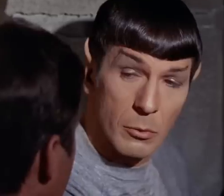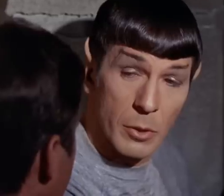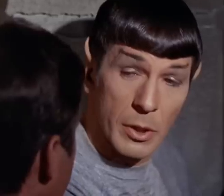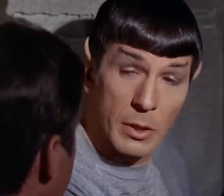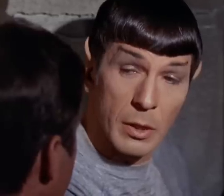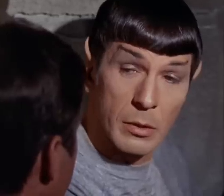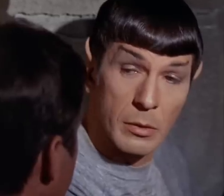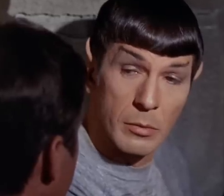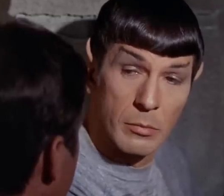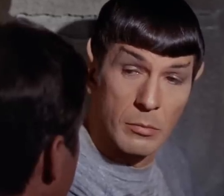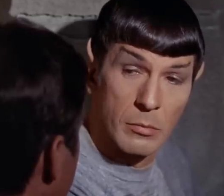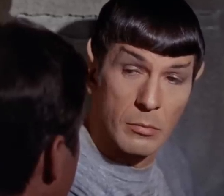Really, Doctor?